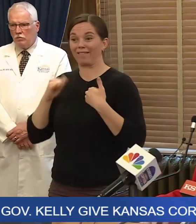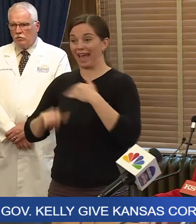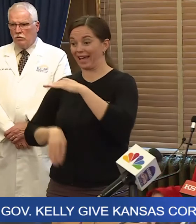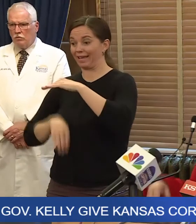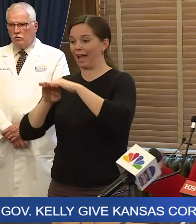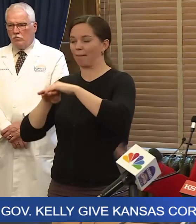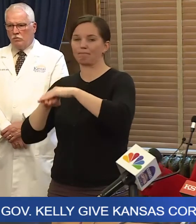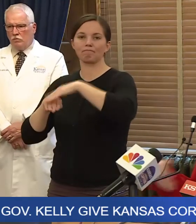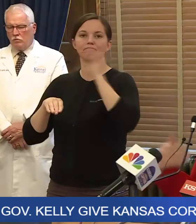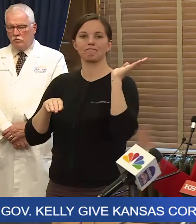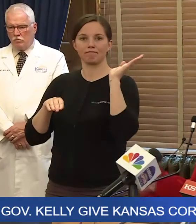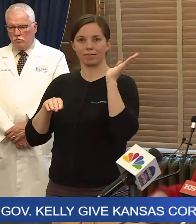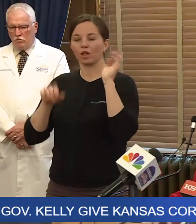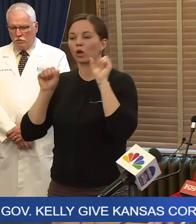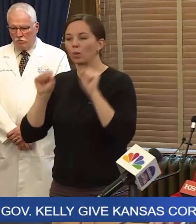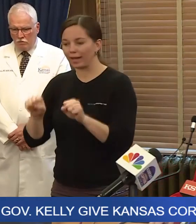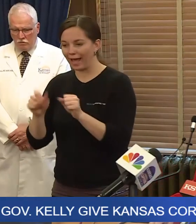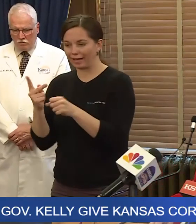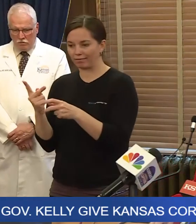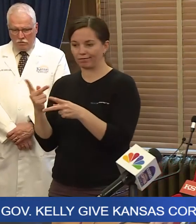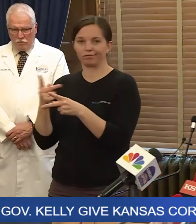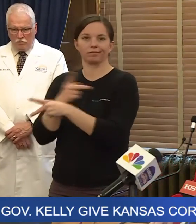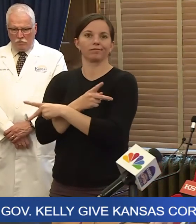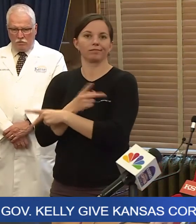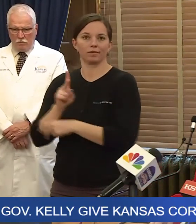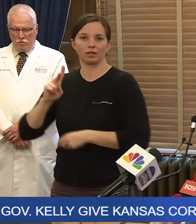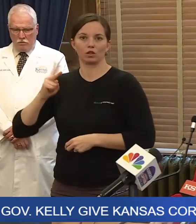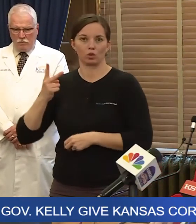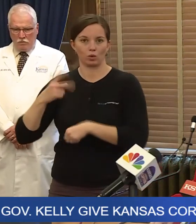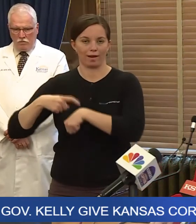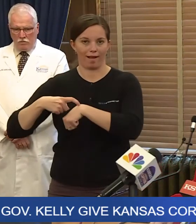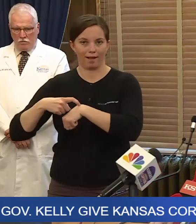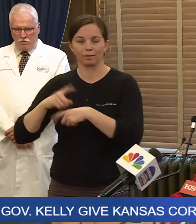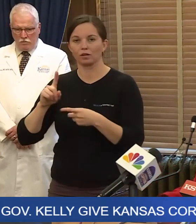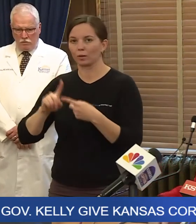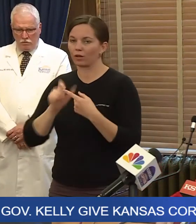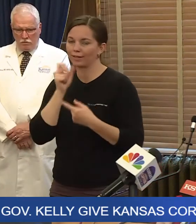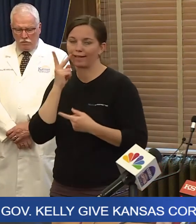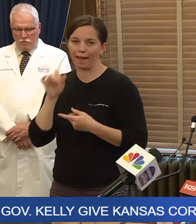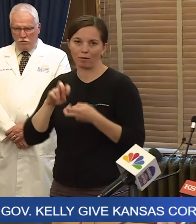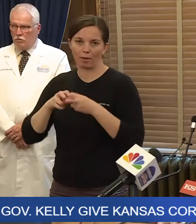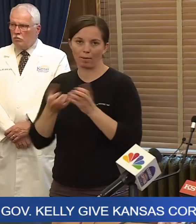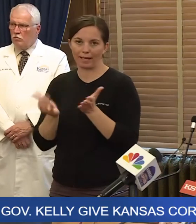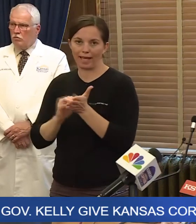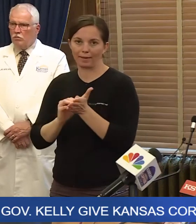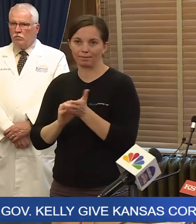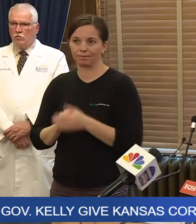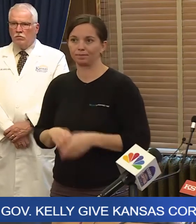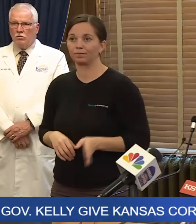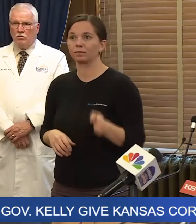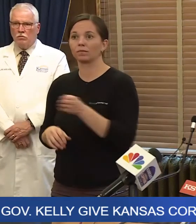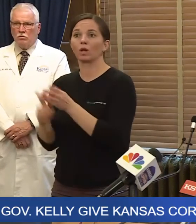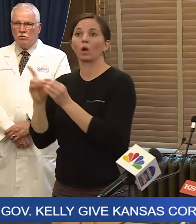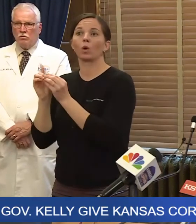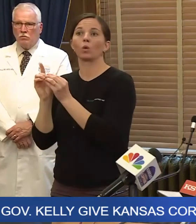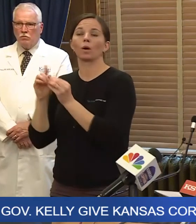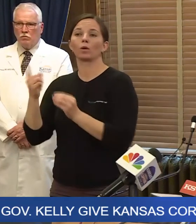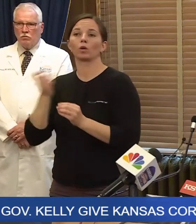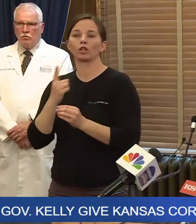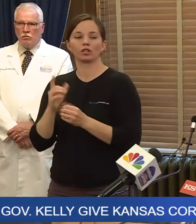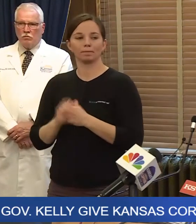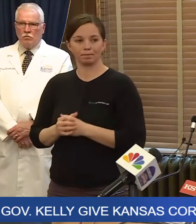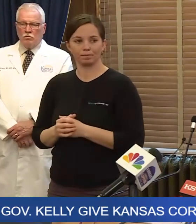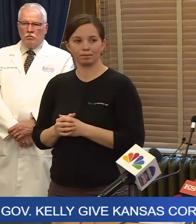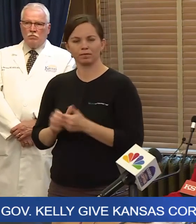to a higher amount, doubling it so that we don't have to run into that problem again. One more question? How long can you